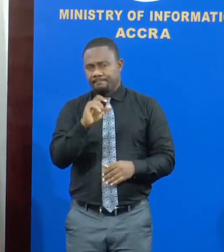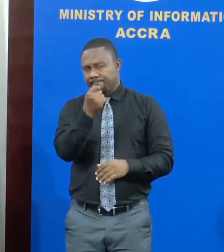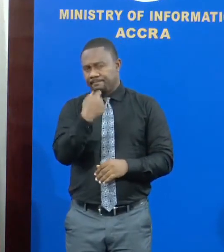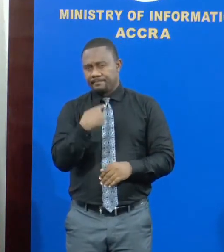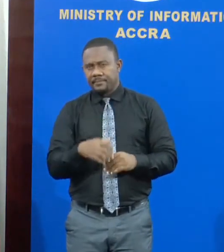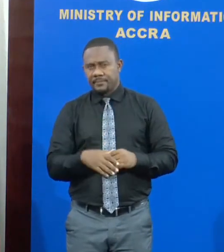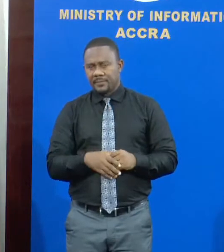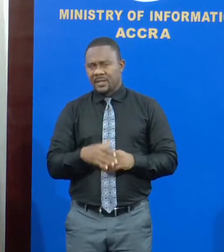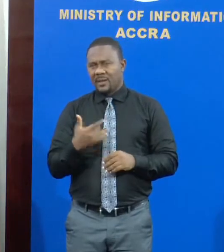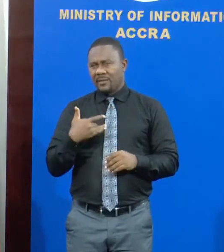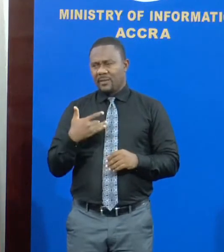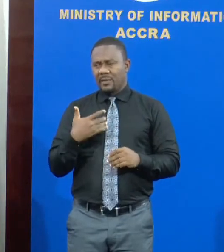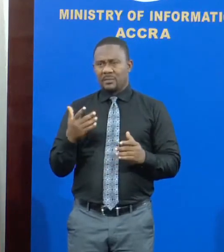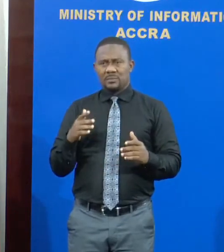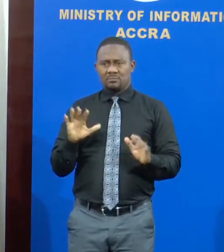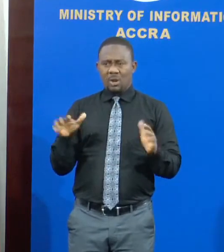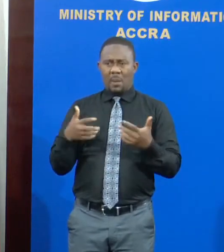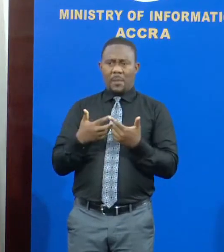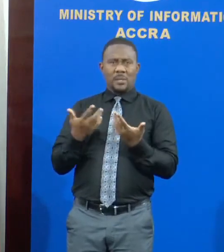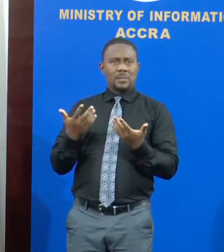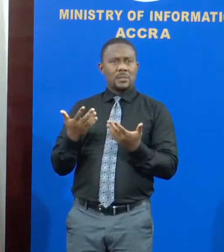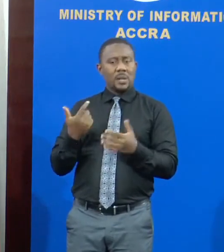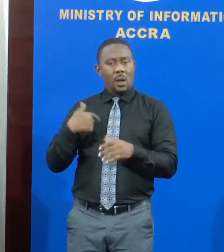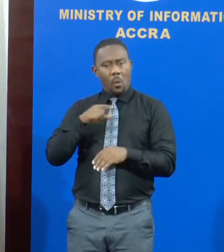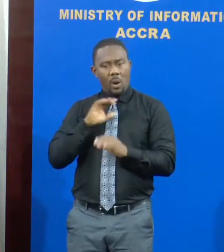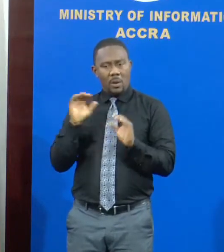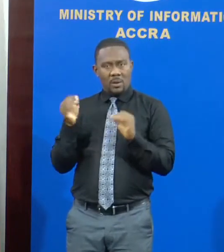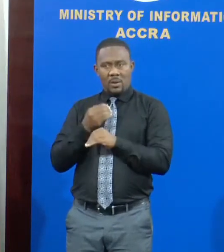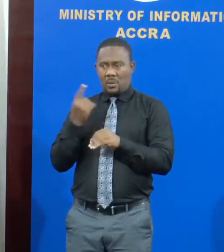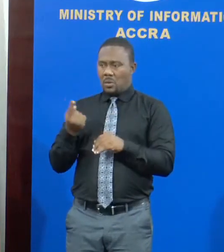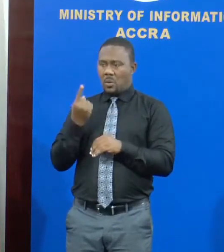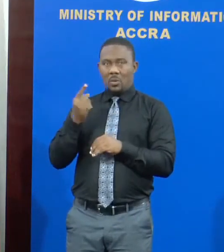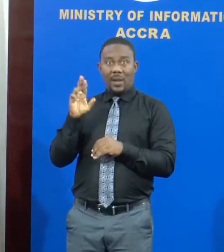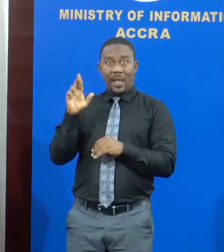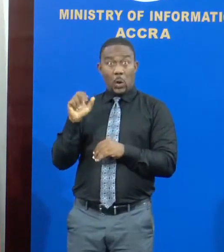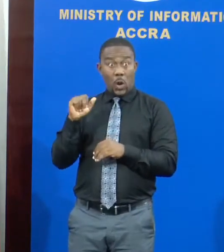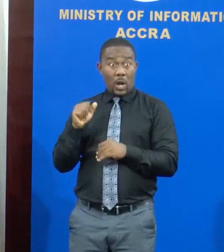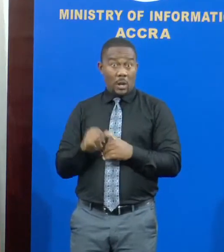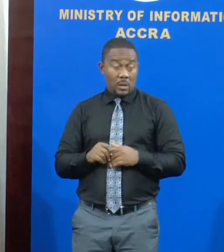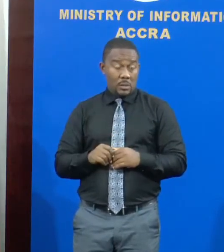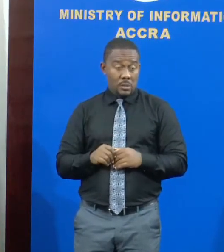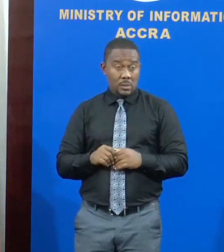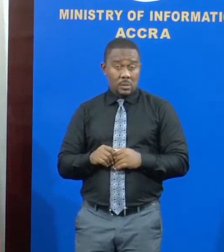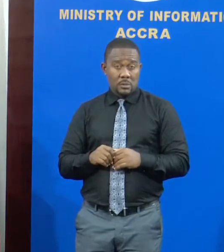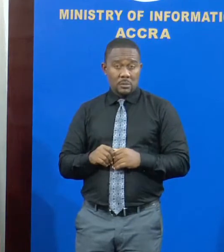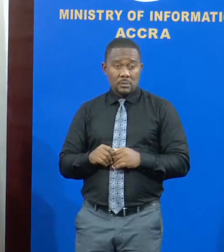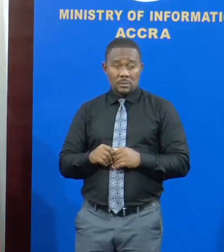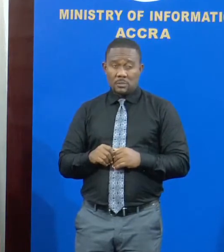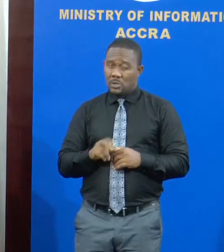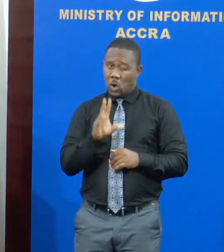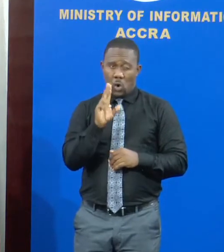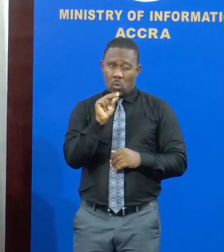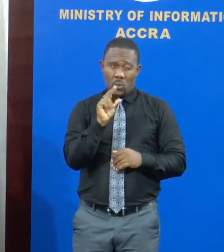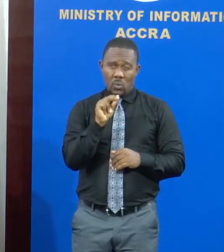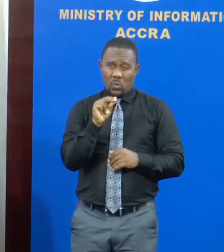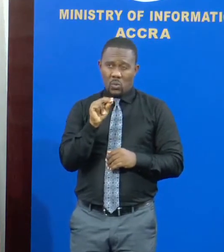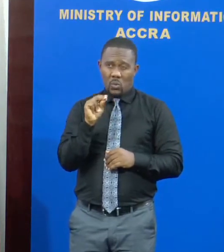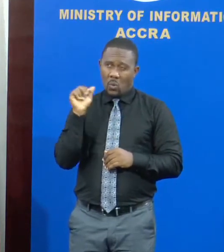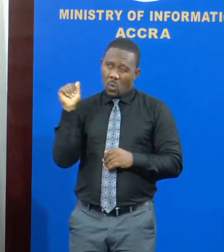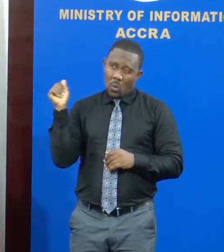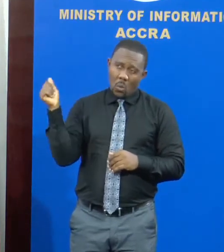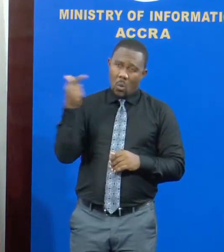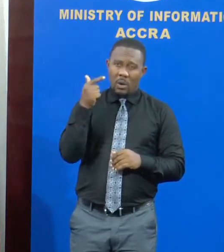this merger in our offices is only done in Accra. And the answer is no. In